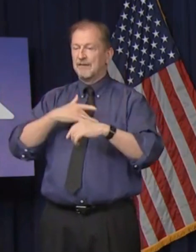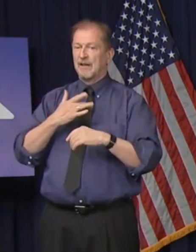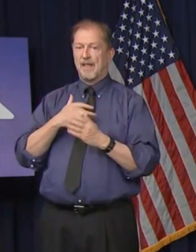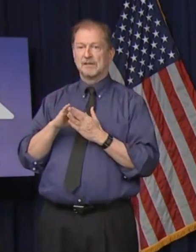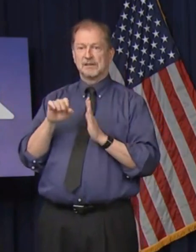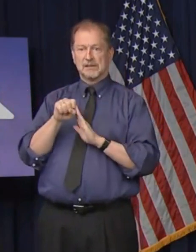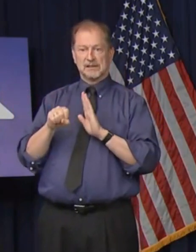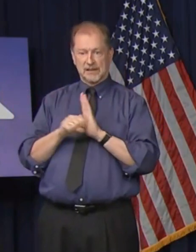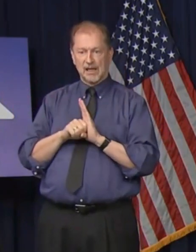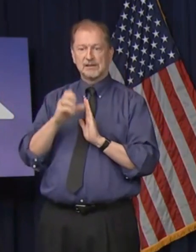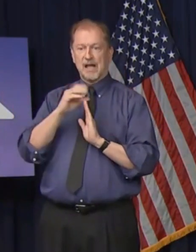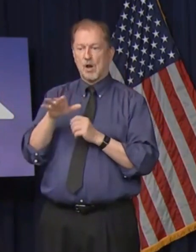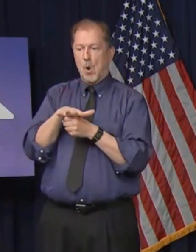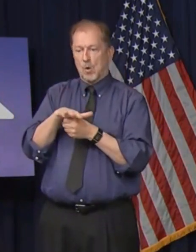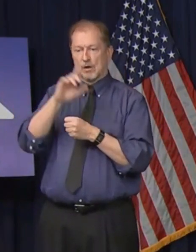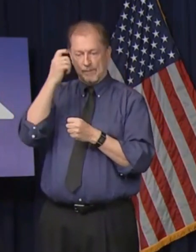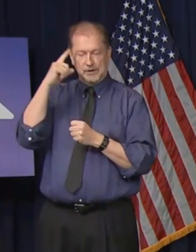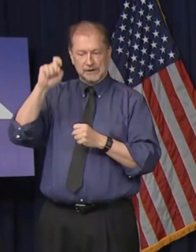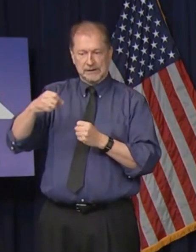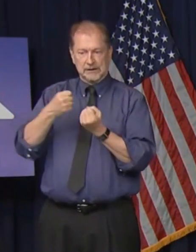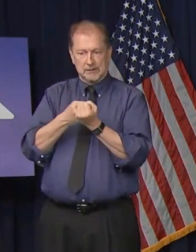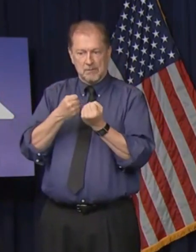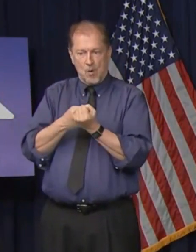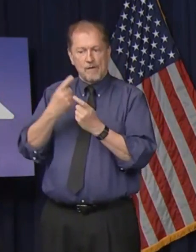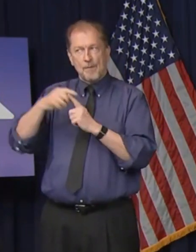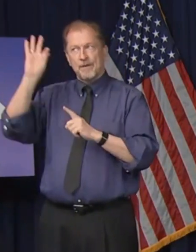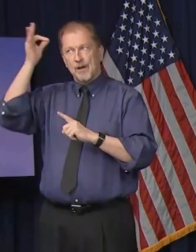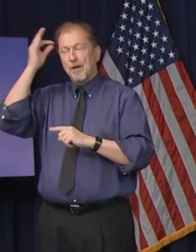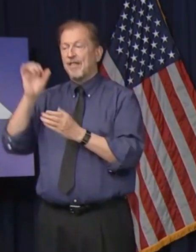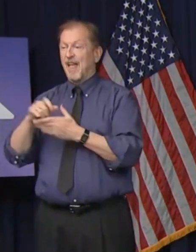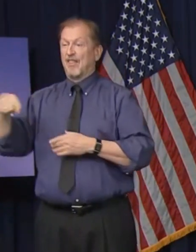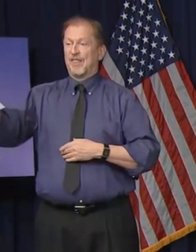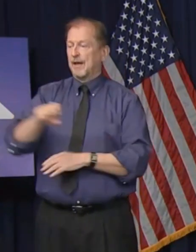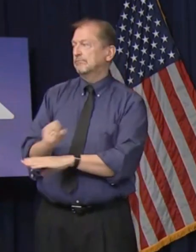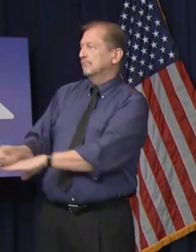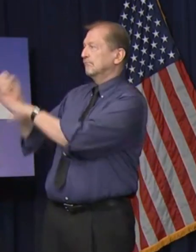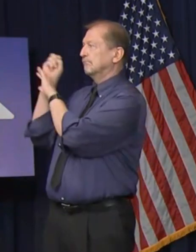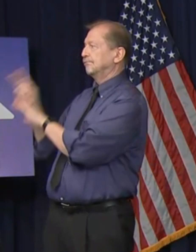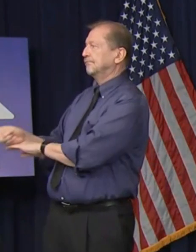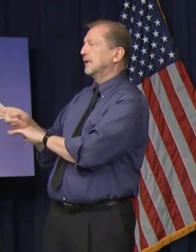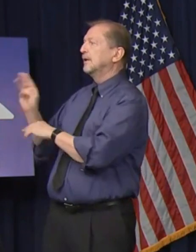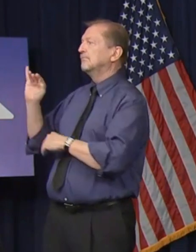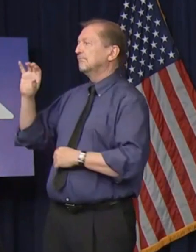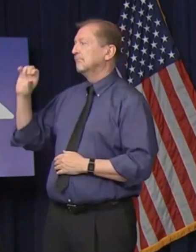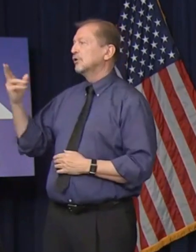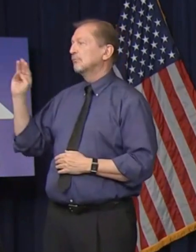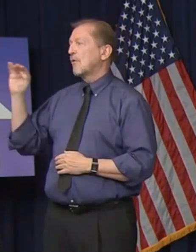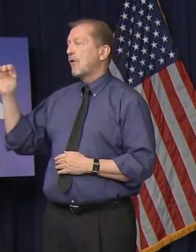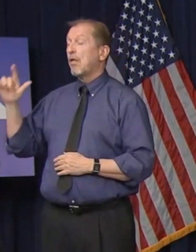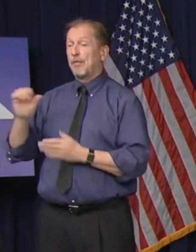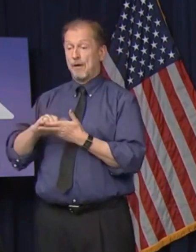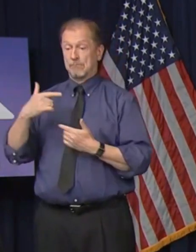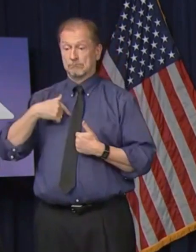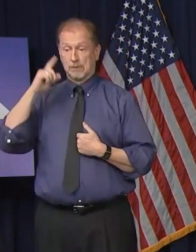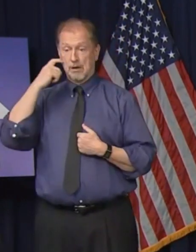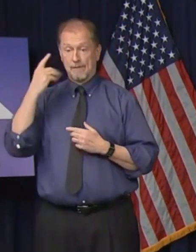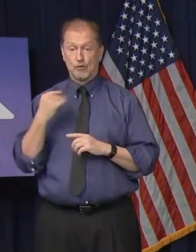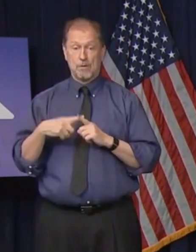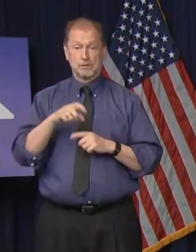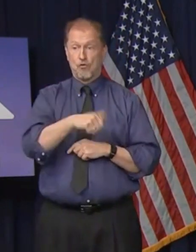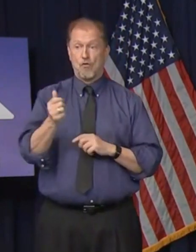need additional support, that their work, along with the work that I do and other governors do, and I've spoken